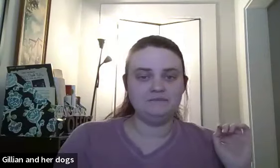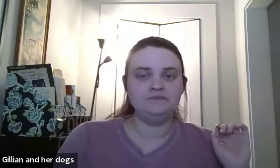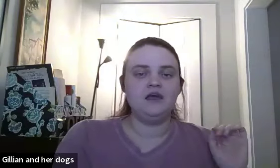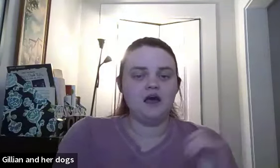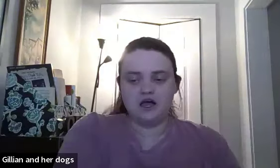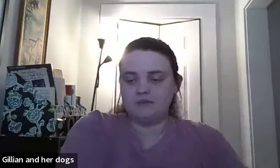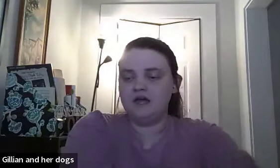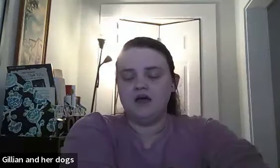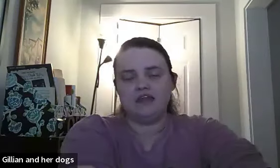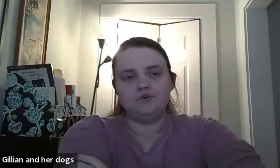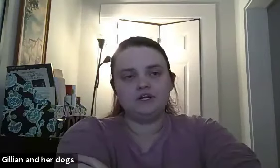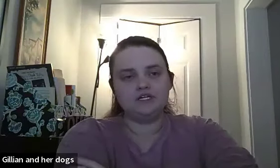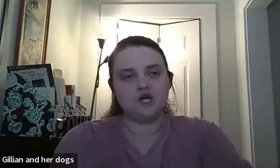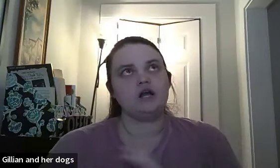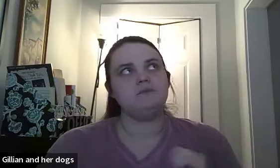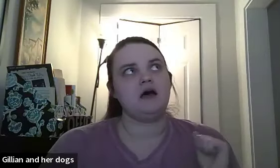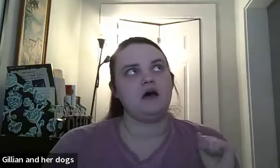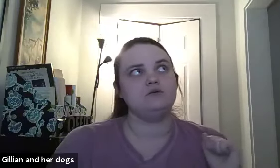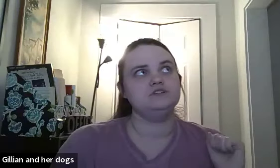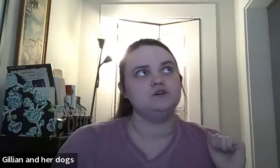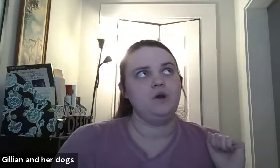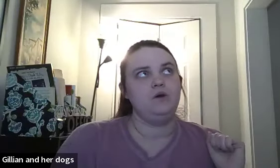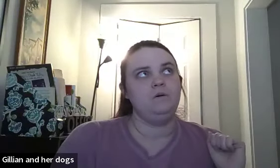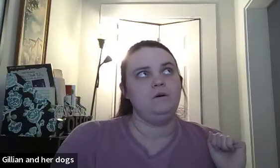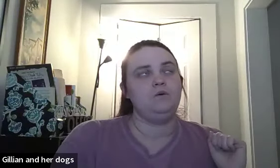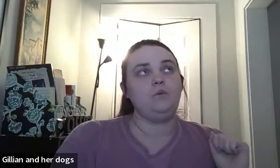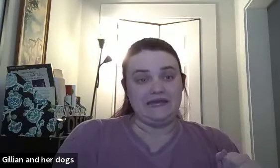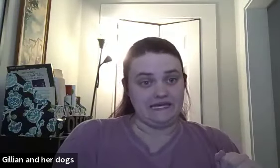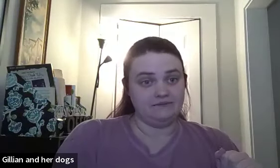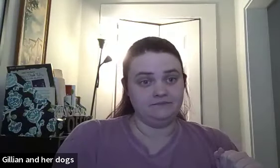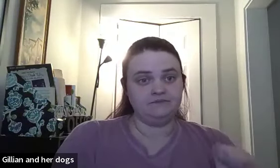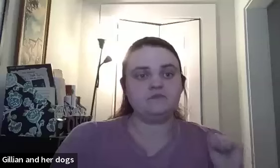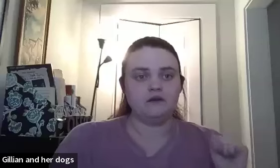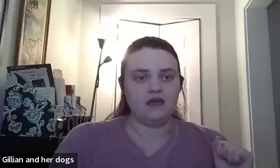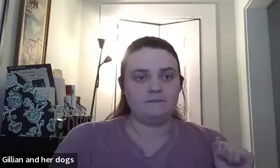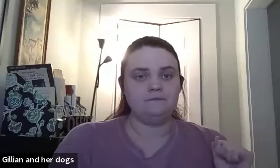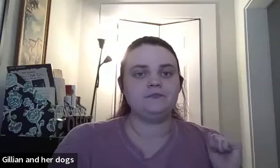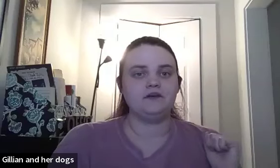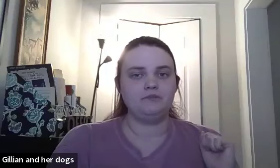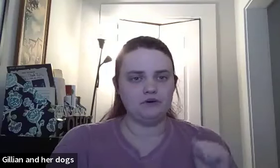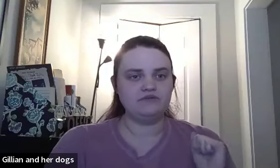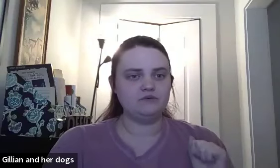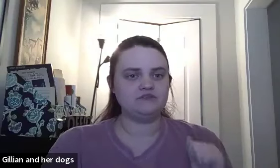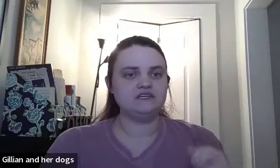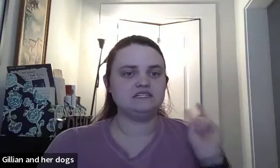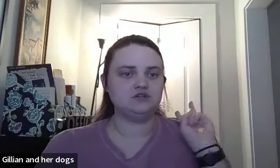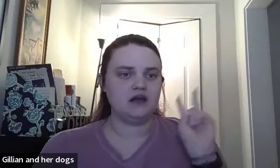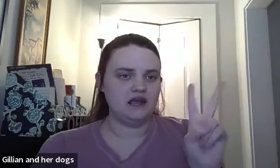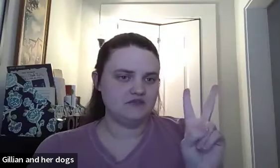Okay. If you were going to talk about we, okay, important thing with this is you kind of have